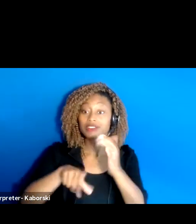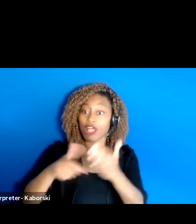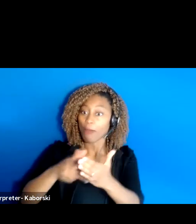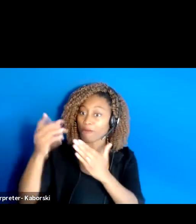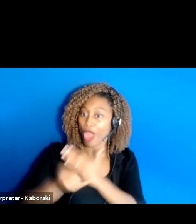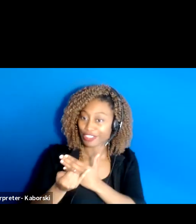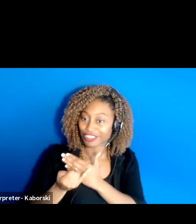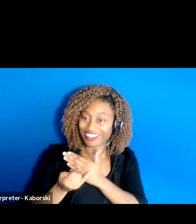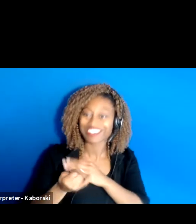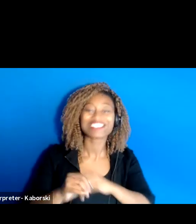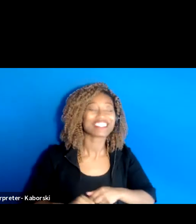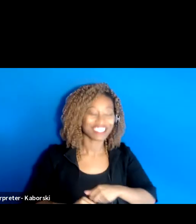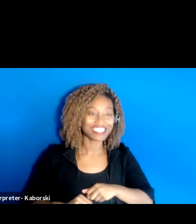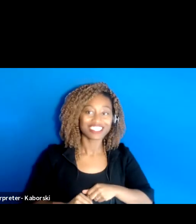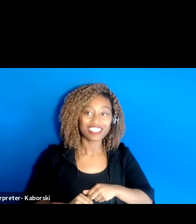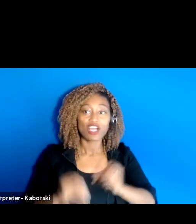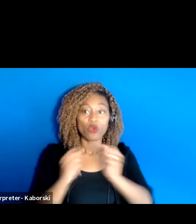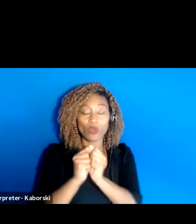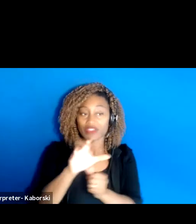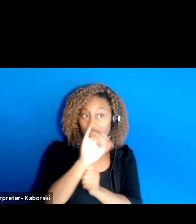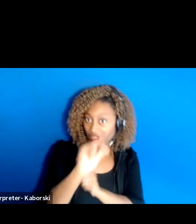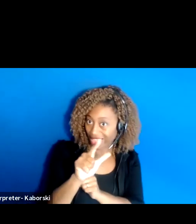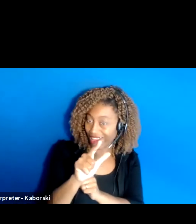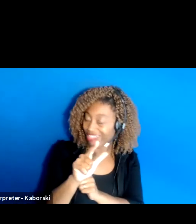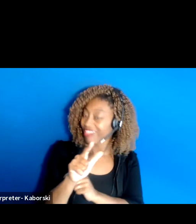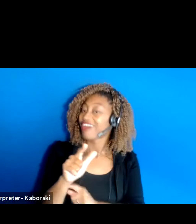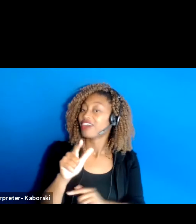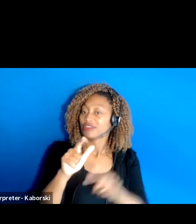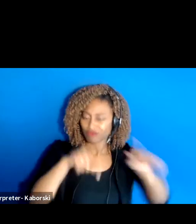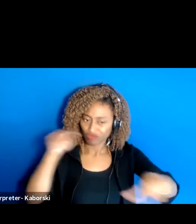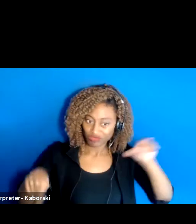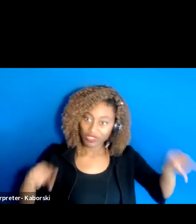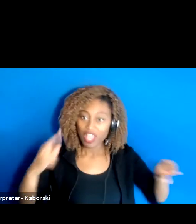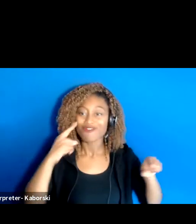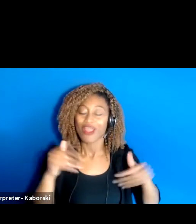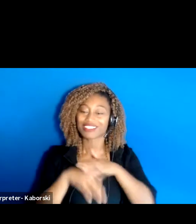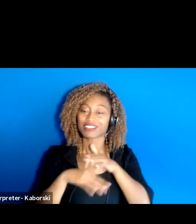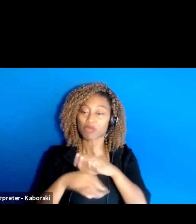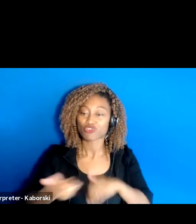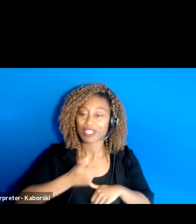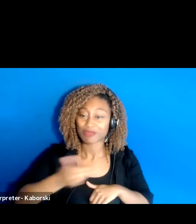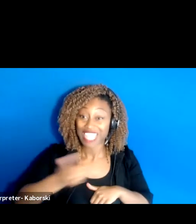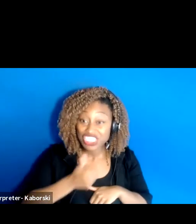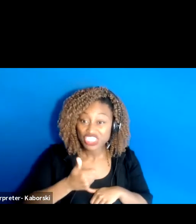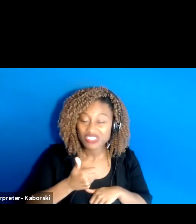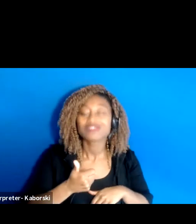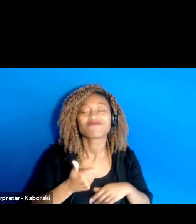working with several centers for independent living on accessible transportation,